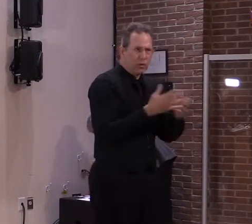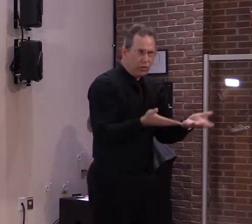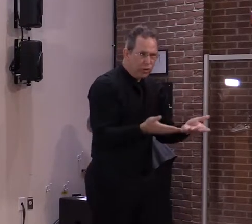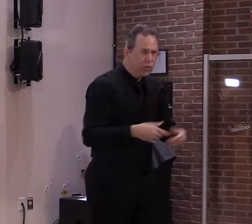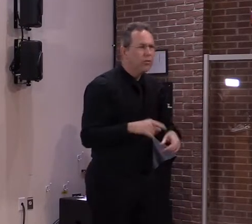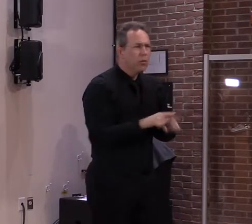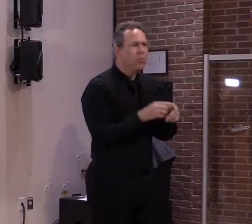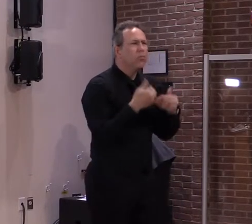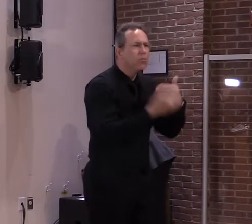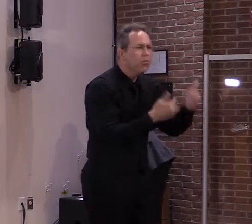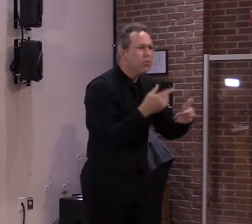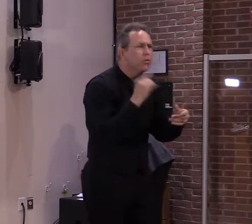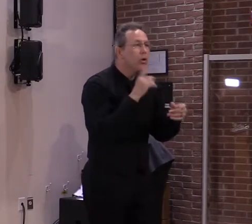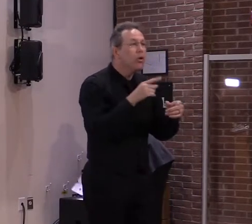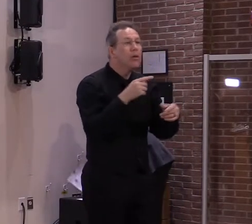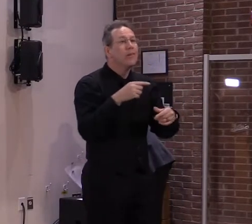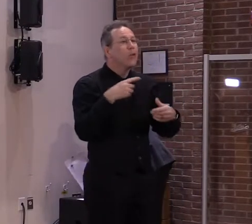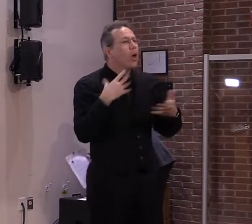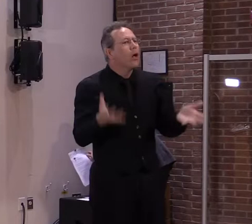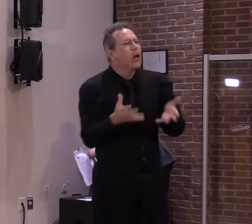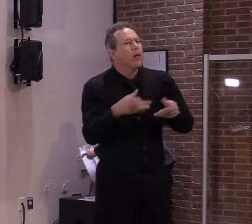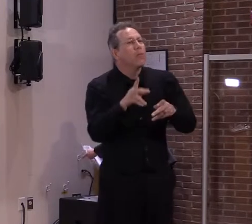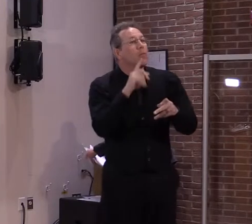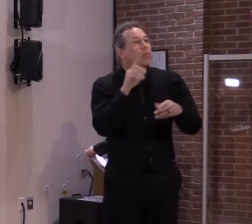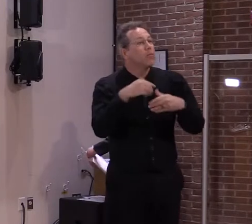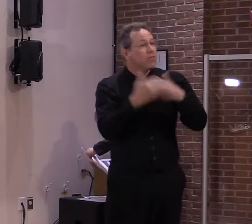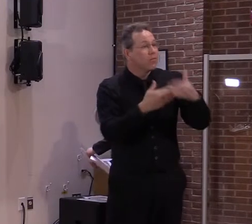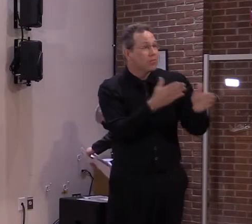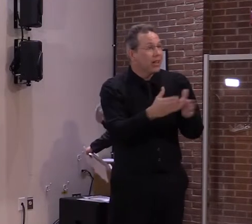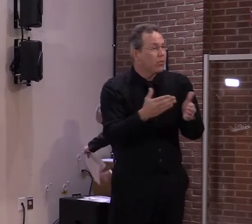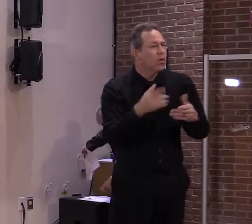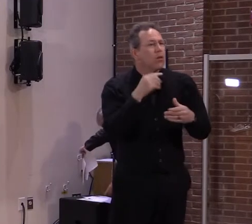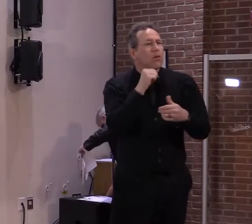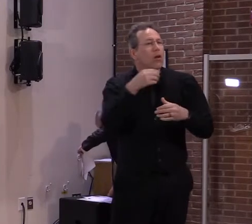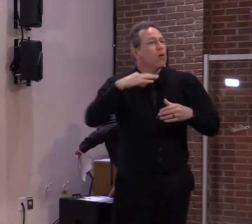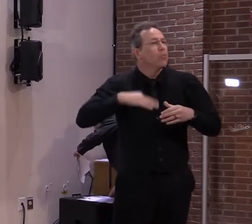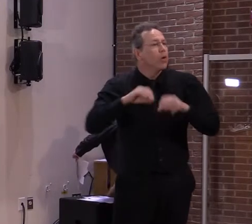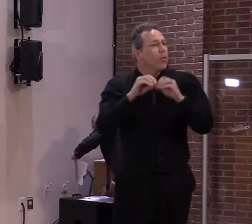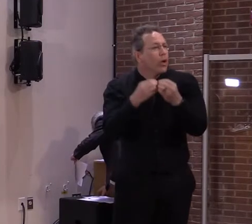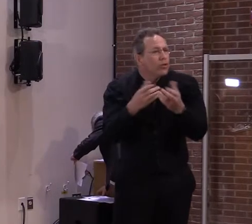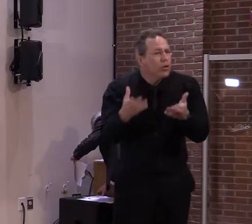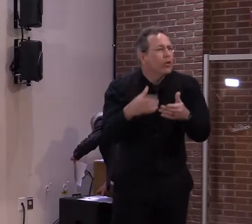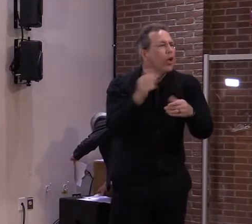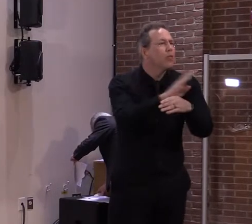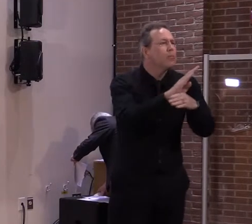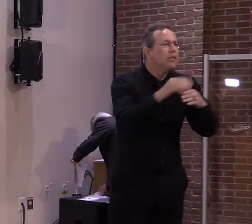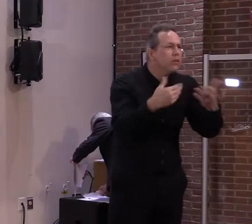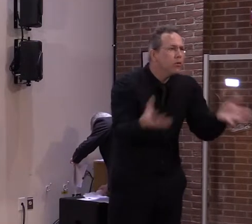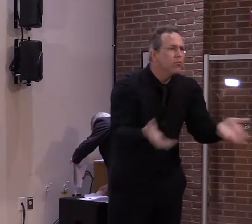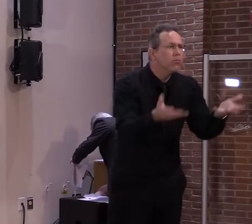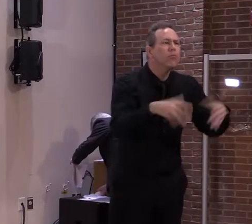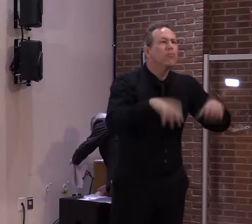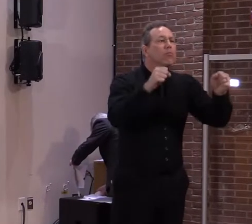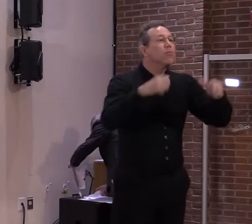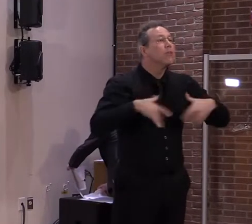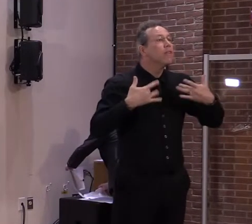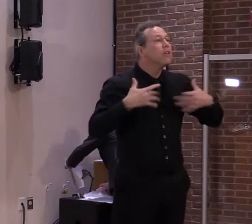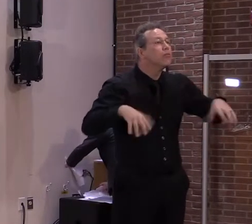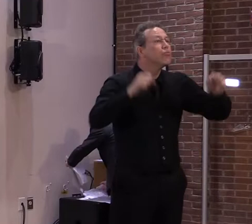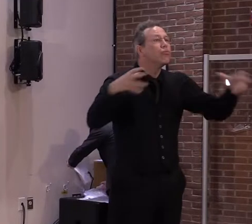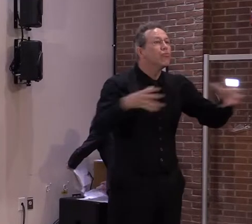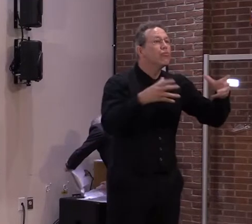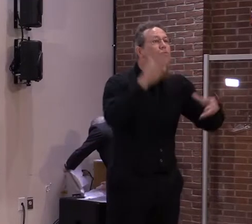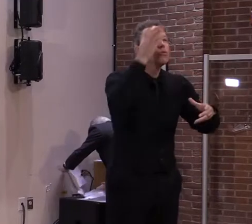organizers, employers, and families plan for events and how these might look, to help businesses prepare for